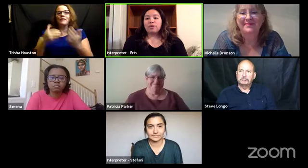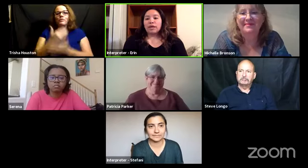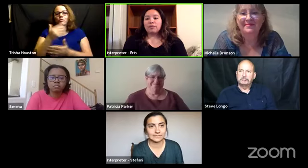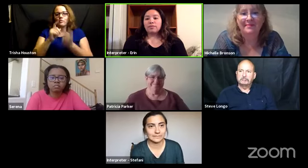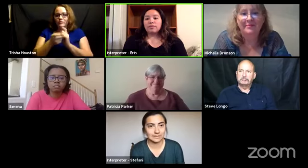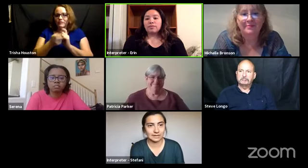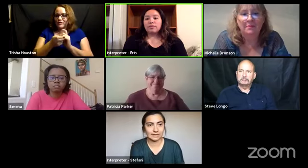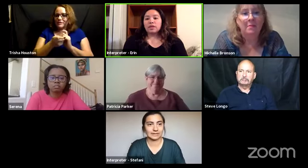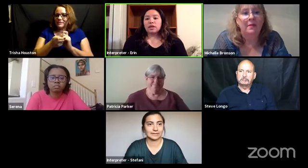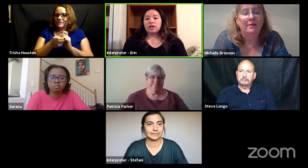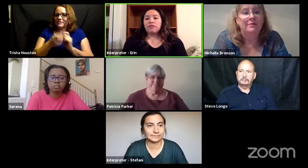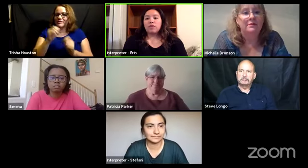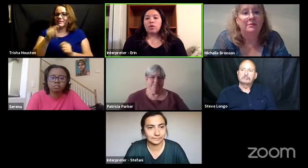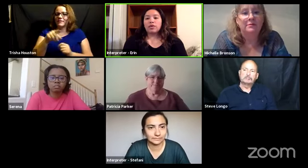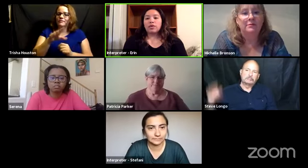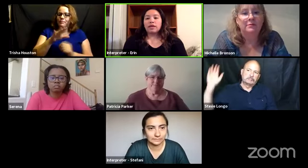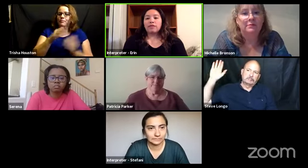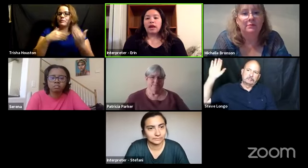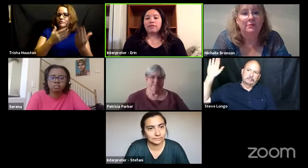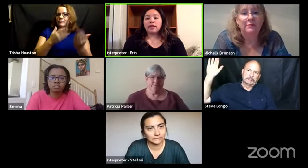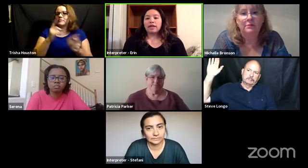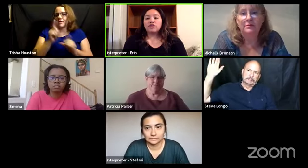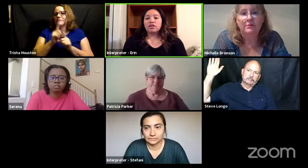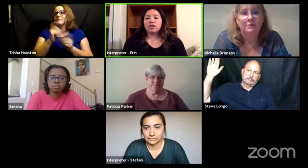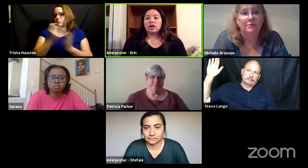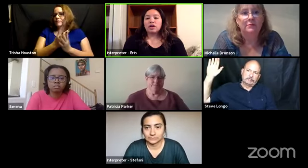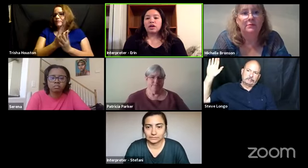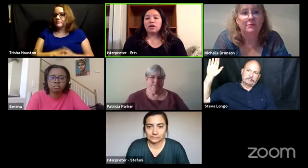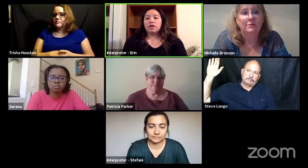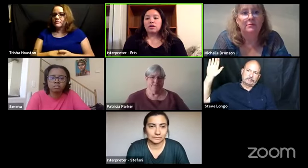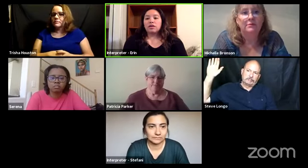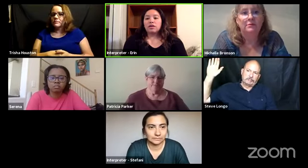voting for the ratification.